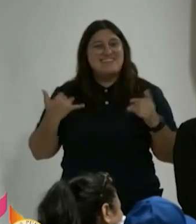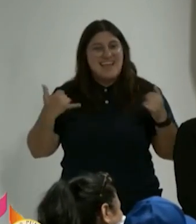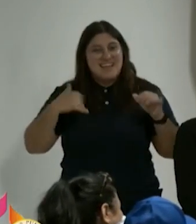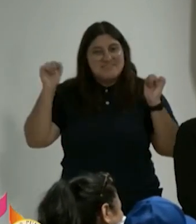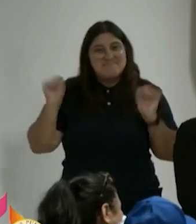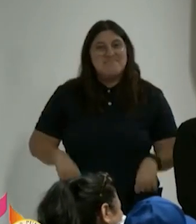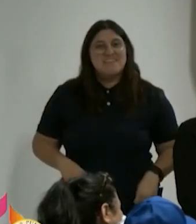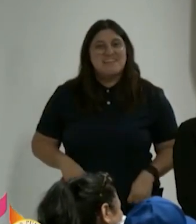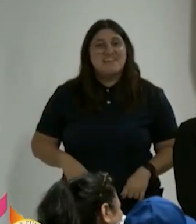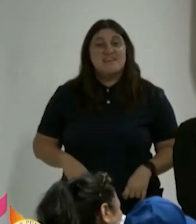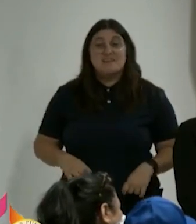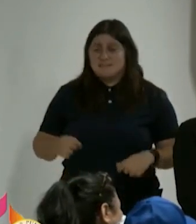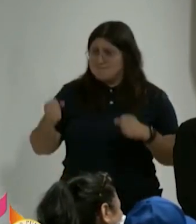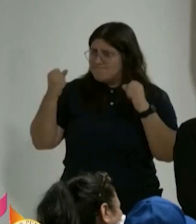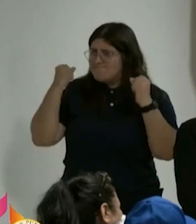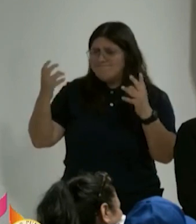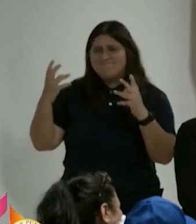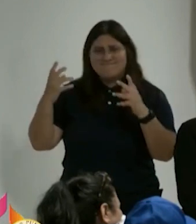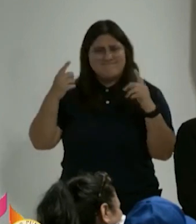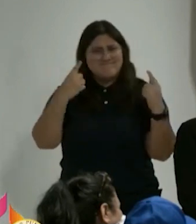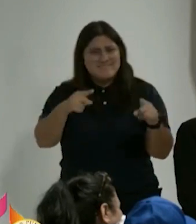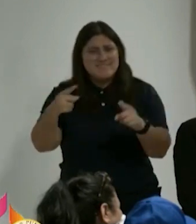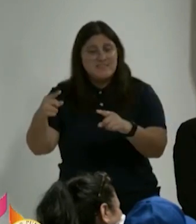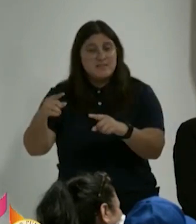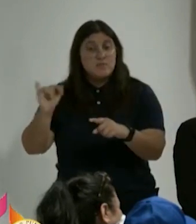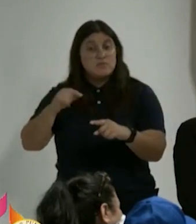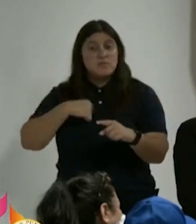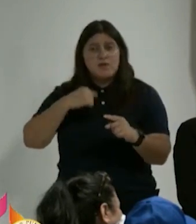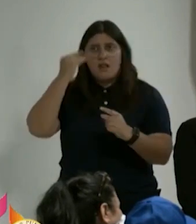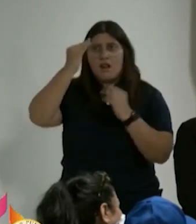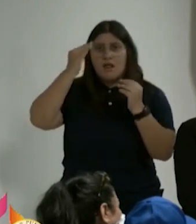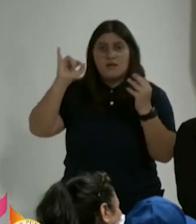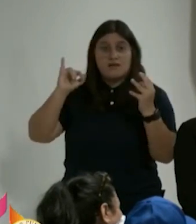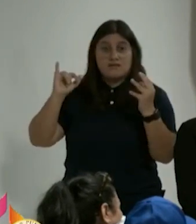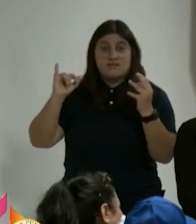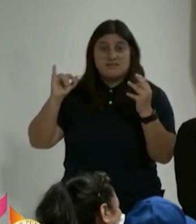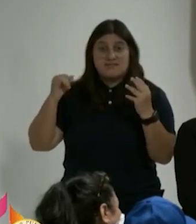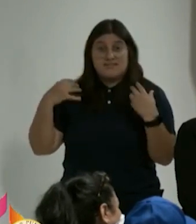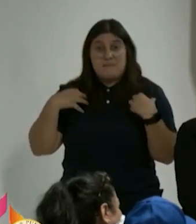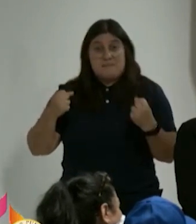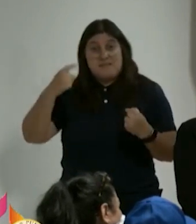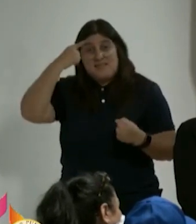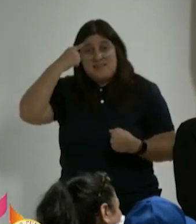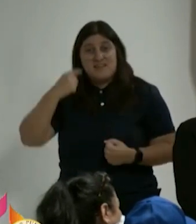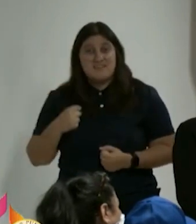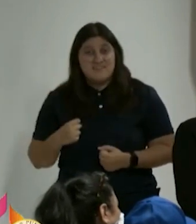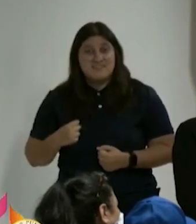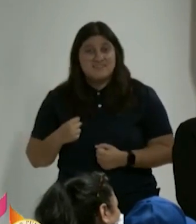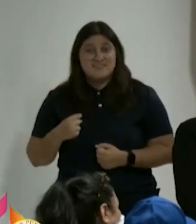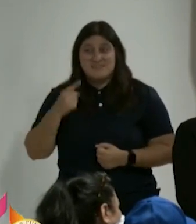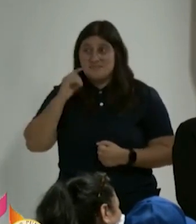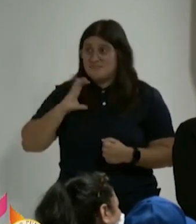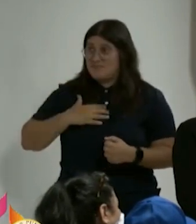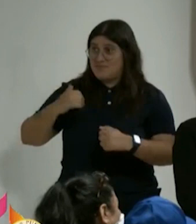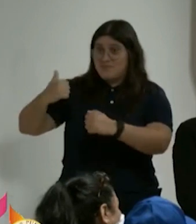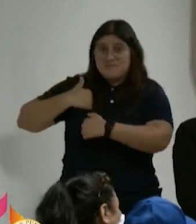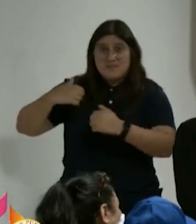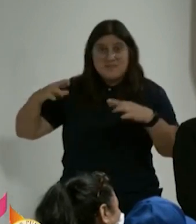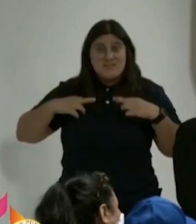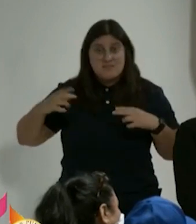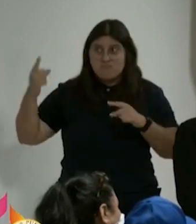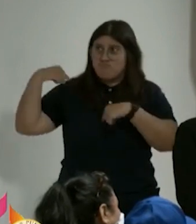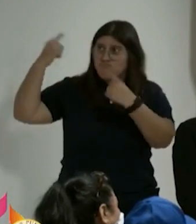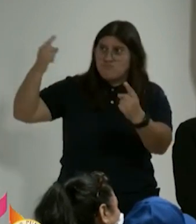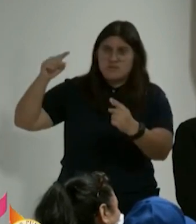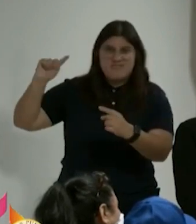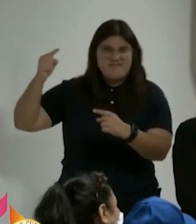we could be doing for our veterans. I also am concerned about the mental health of our veterans. The long-term veterans from the earlier wars,